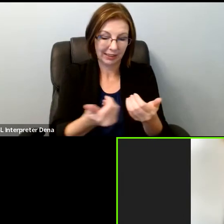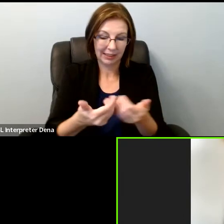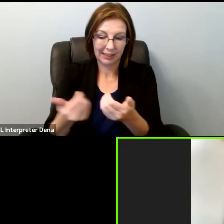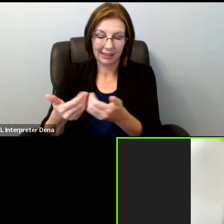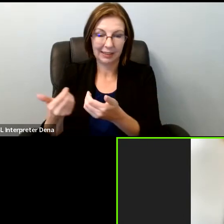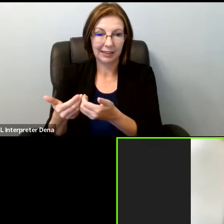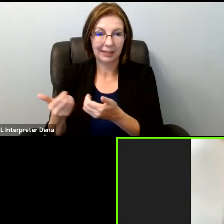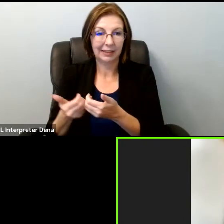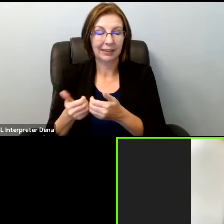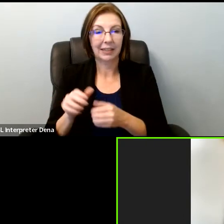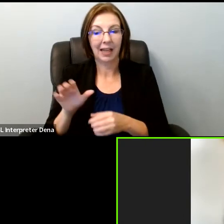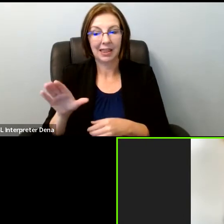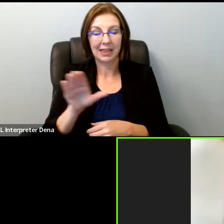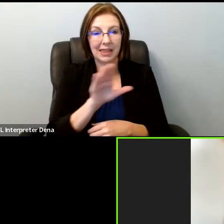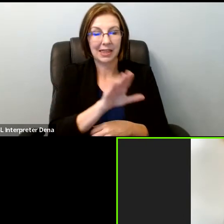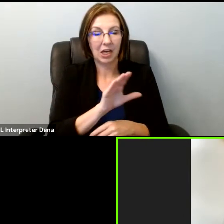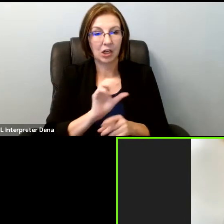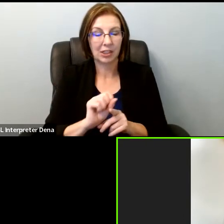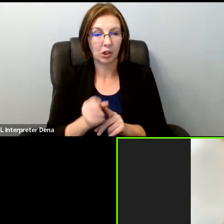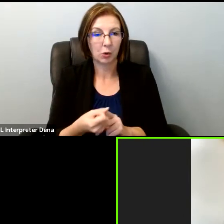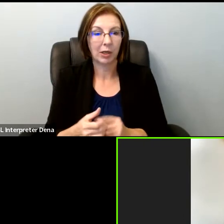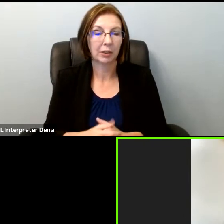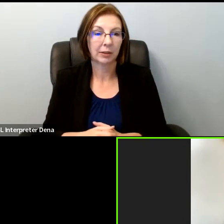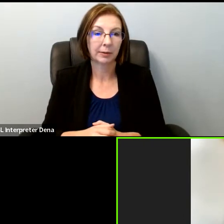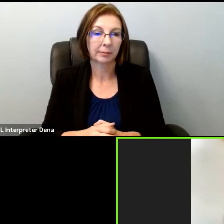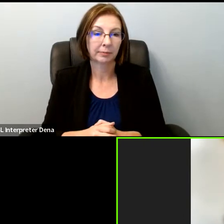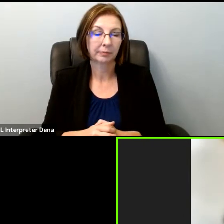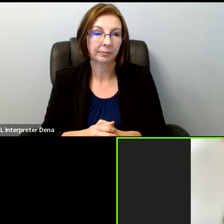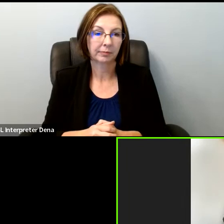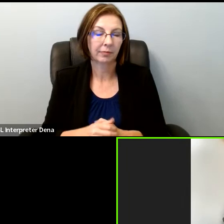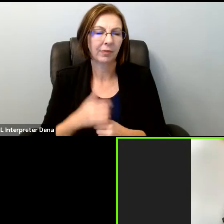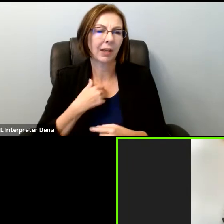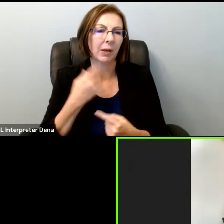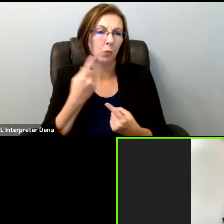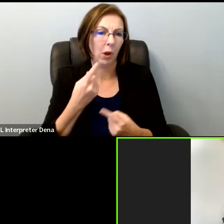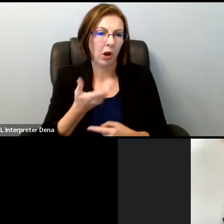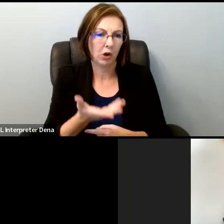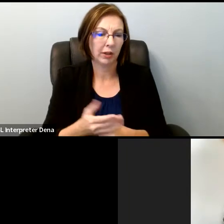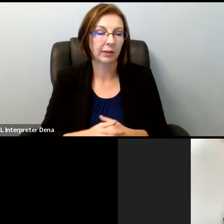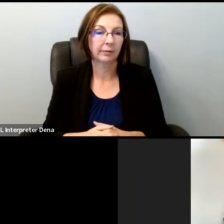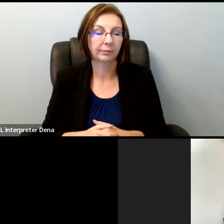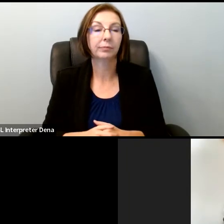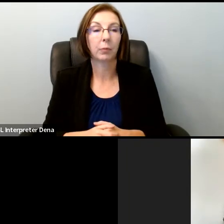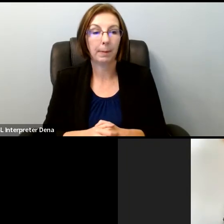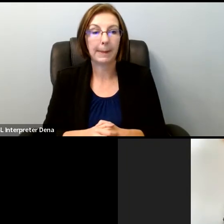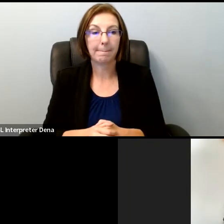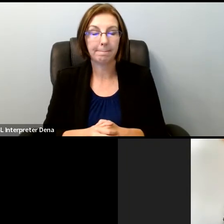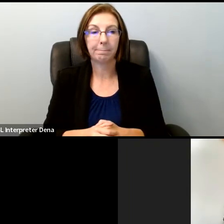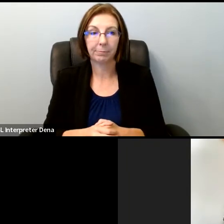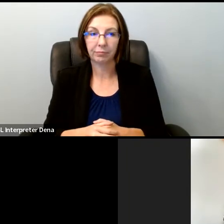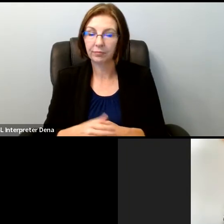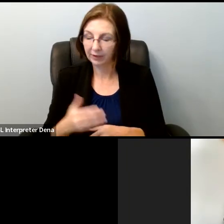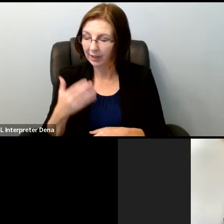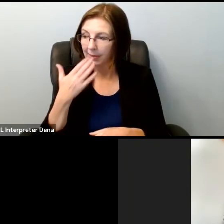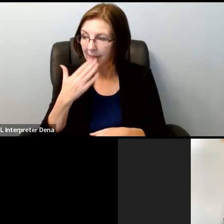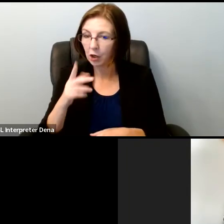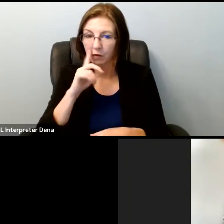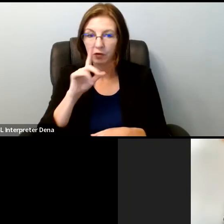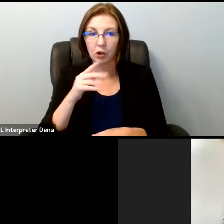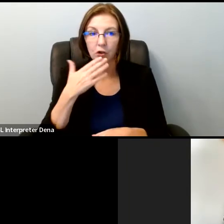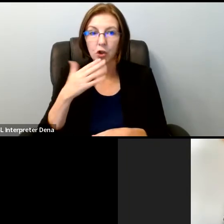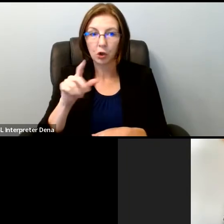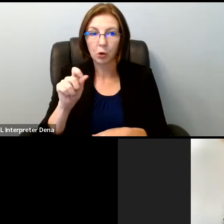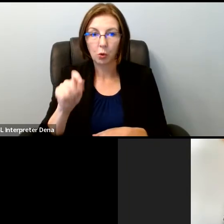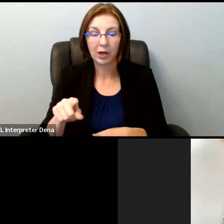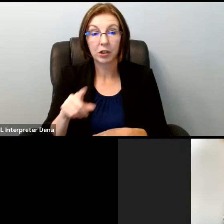different circumstances? Just wondering about that. Yeah, so a really important question. So for the